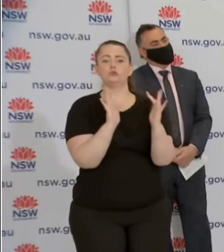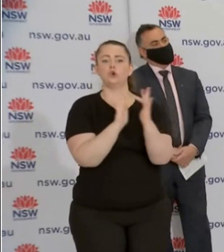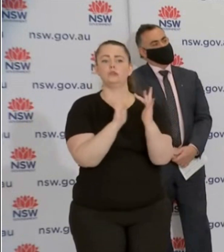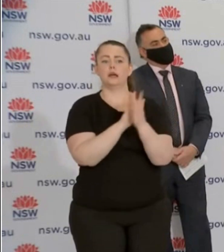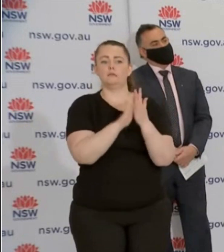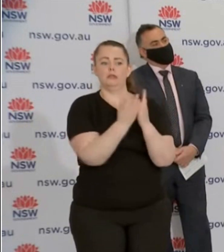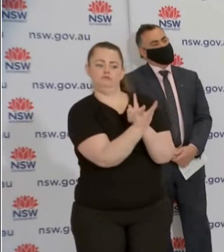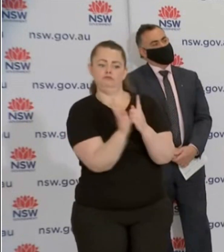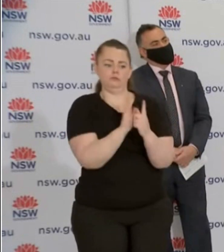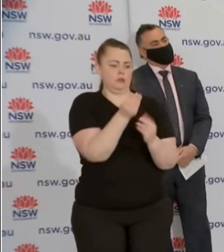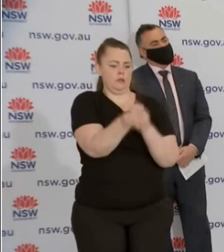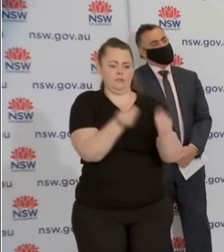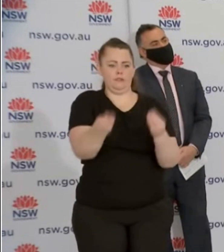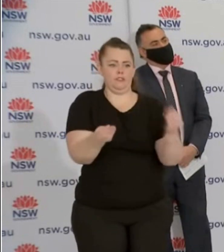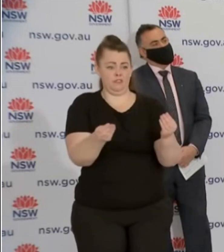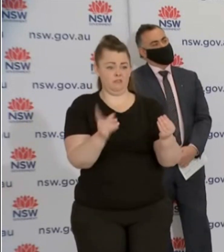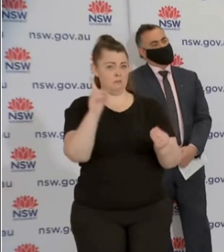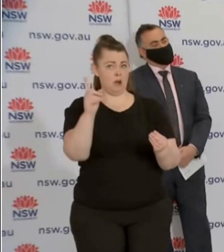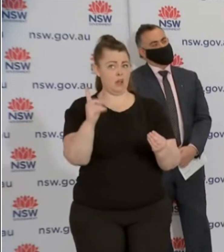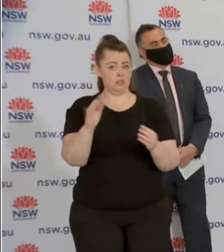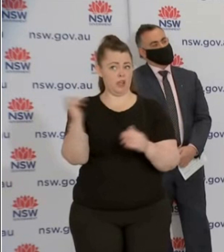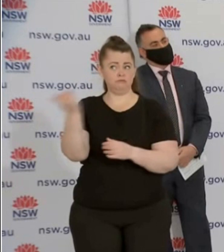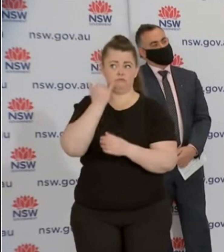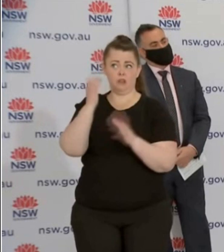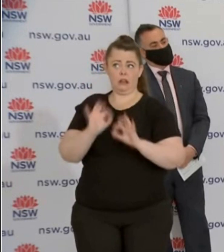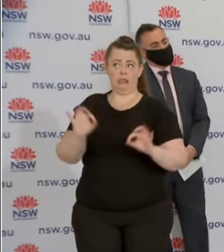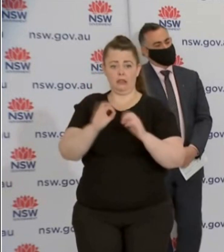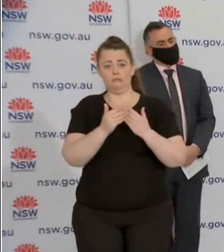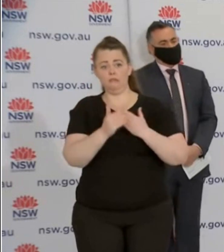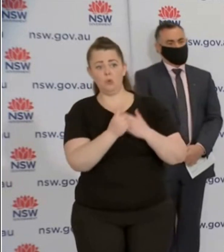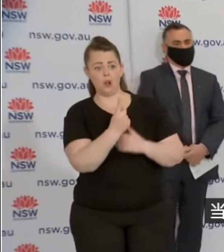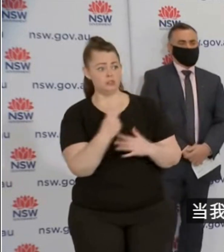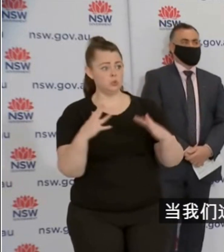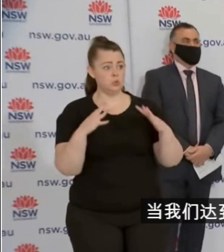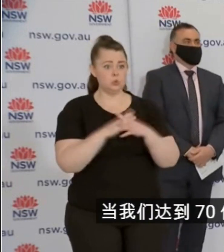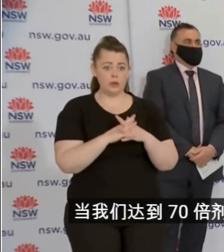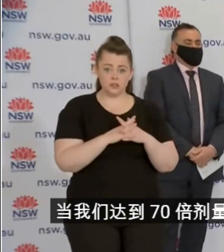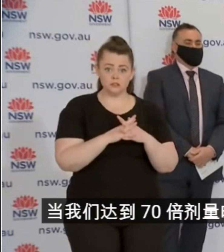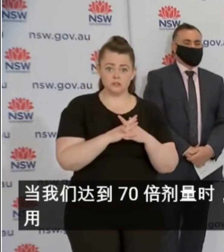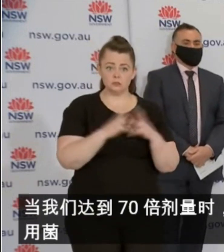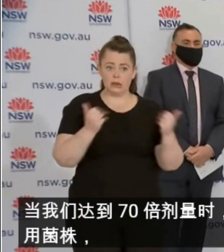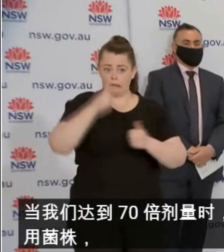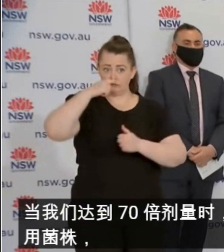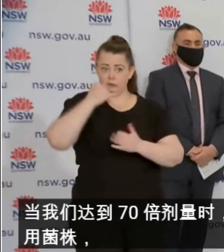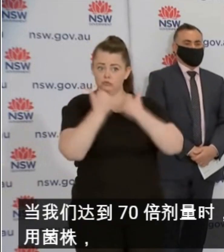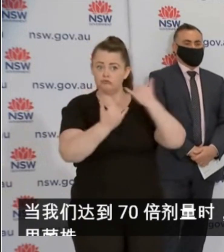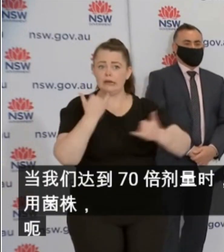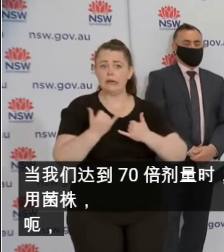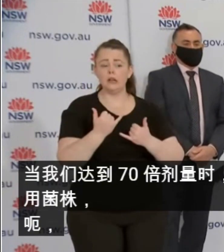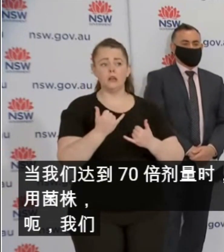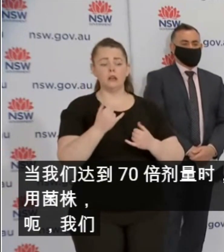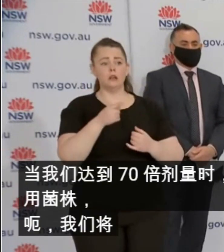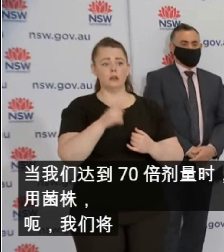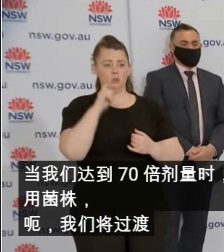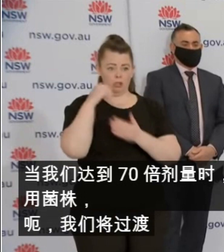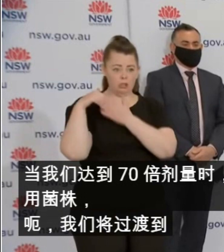and citizen contact tracers, for instance, to do the job, to ease the strain? No. Well, obviously when we get to 70% double dose, we